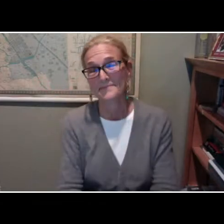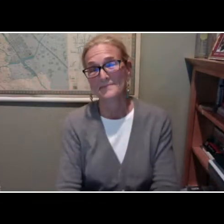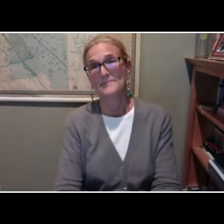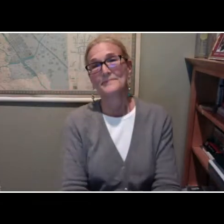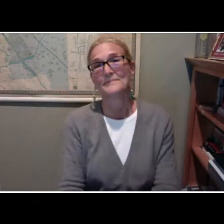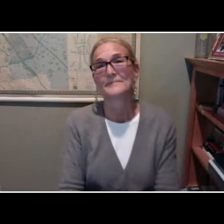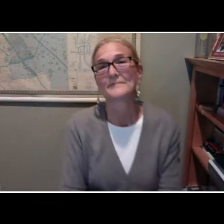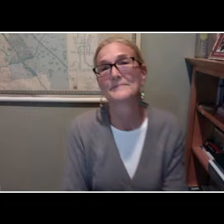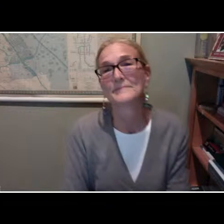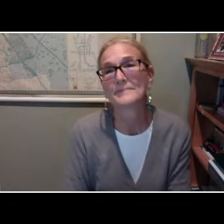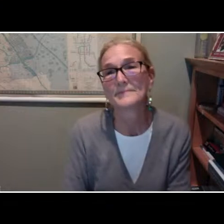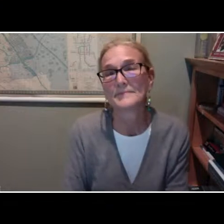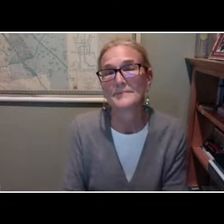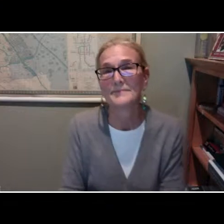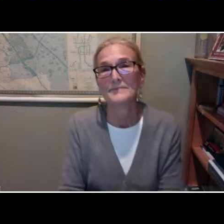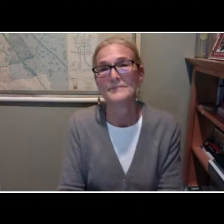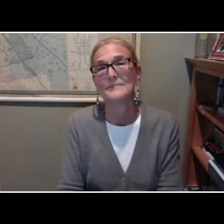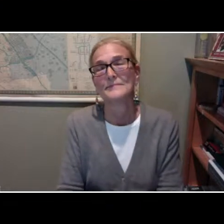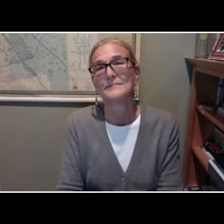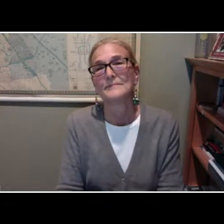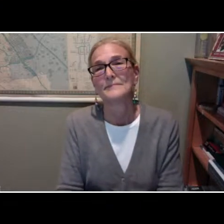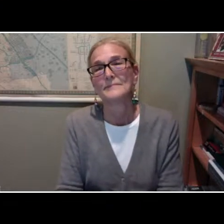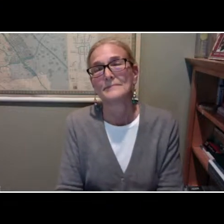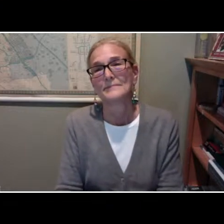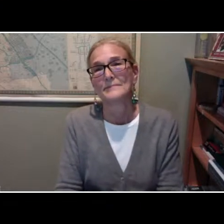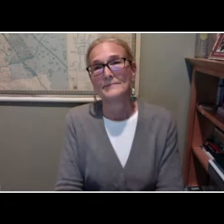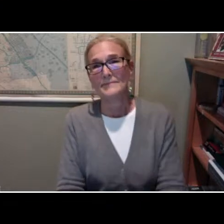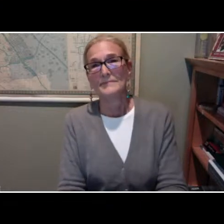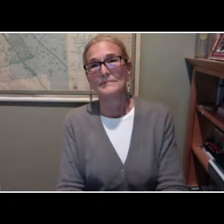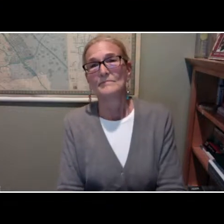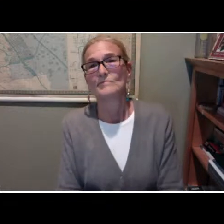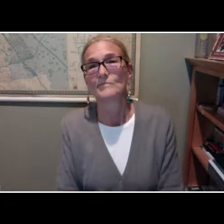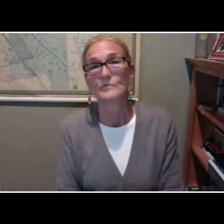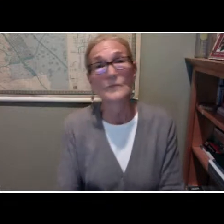remarkable is having to do with the involvement of deaf adults.